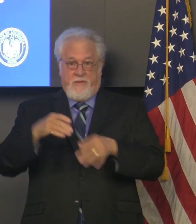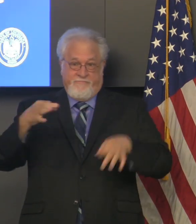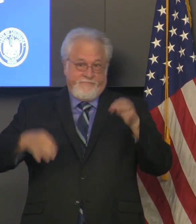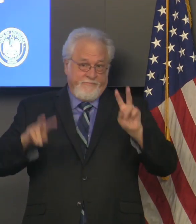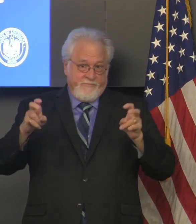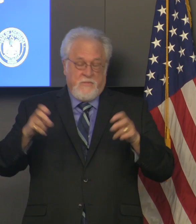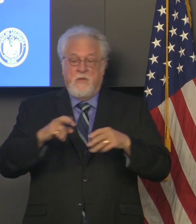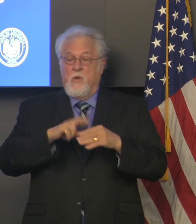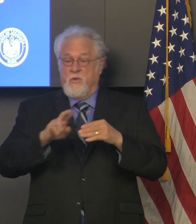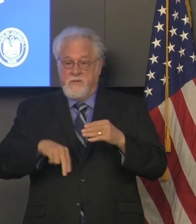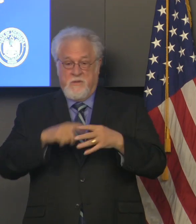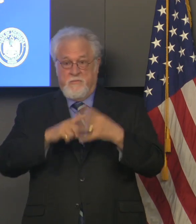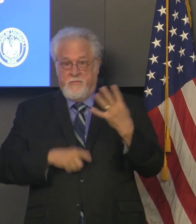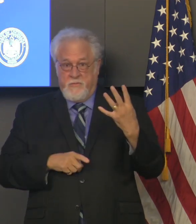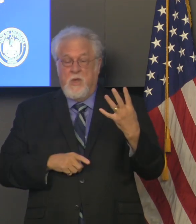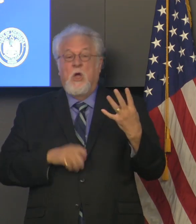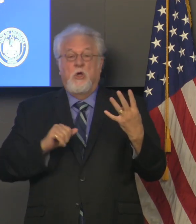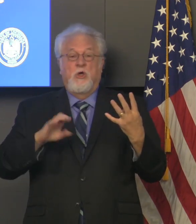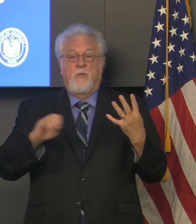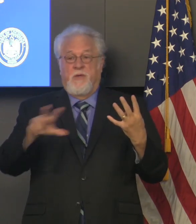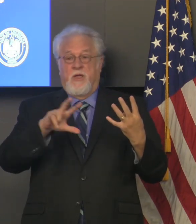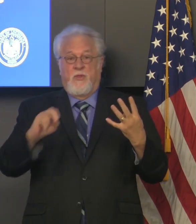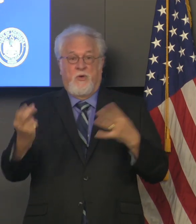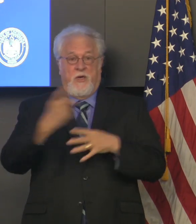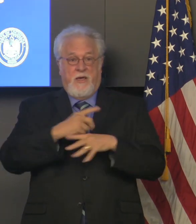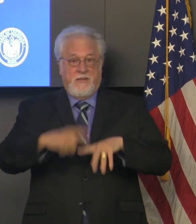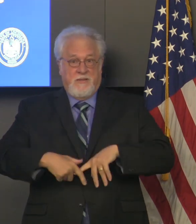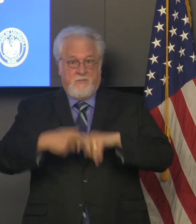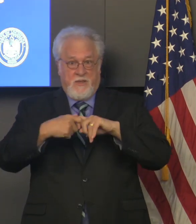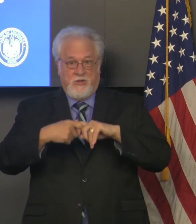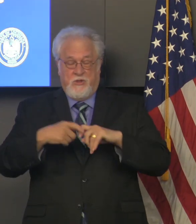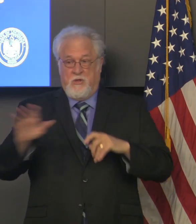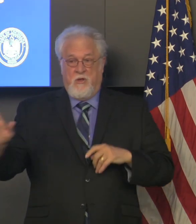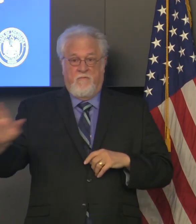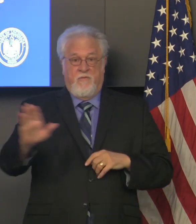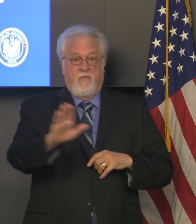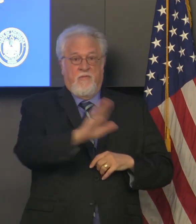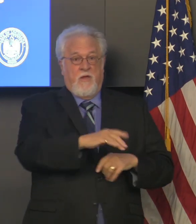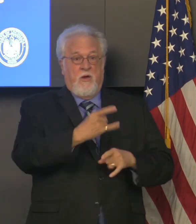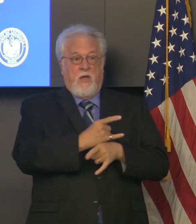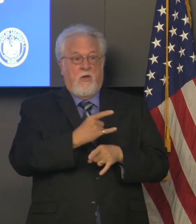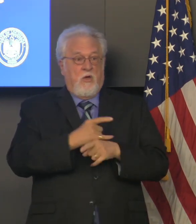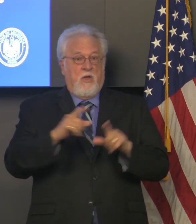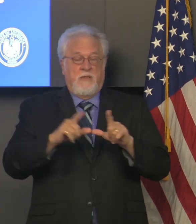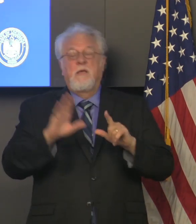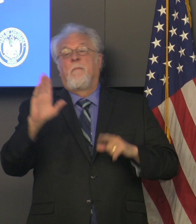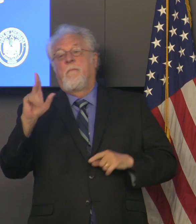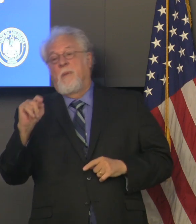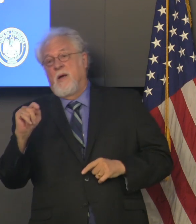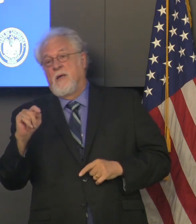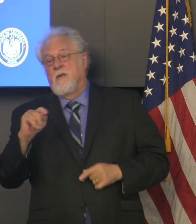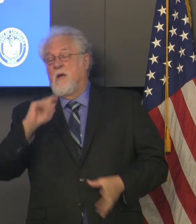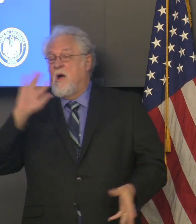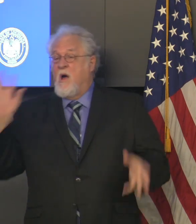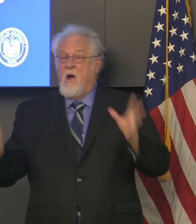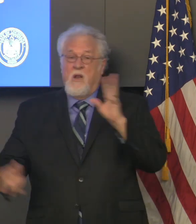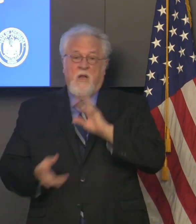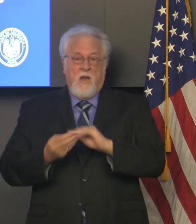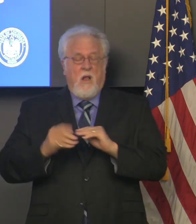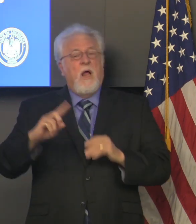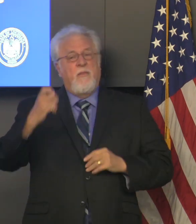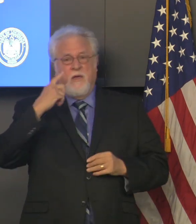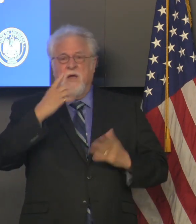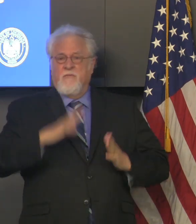result of those hearings could be a 30-day suspension of their alcohol license. But all in all, and I think the governor stated